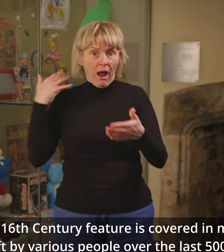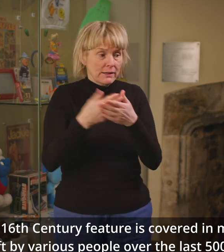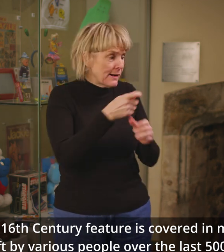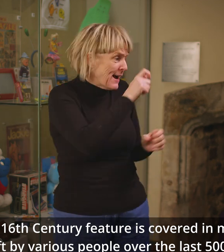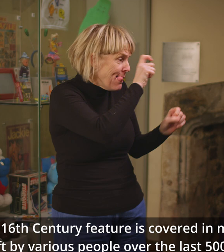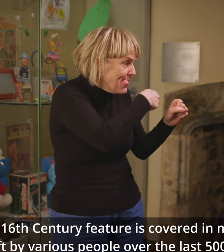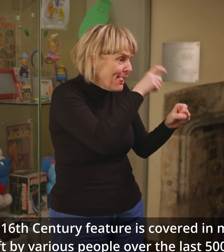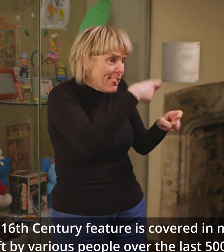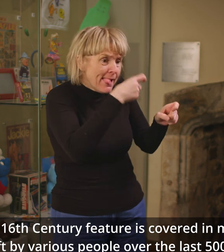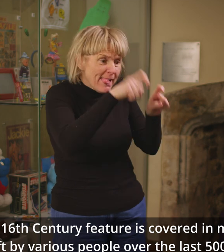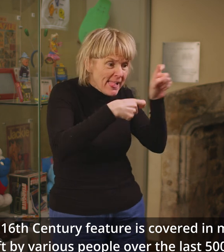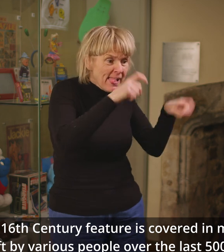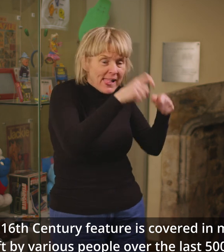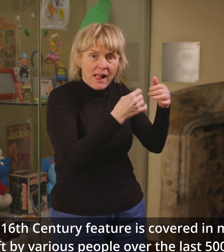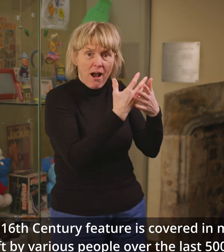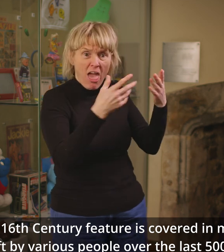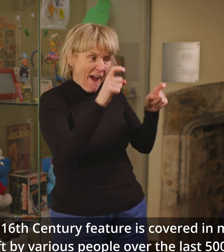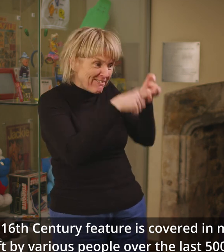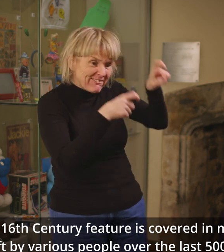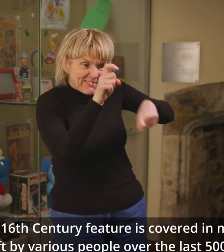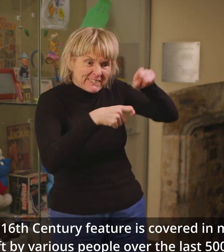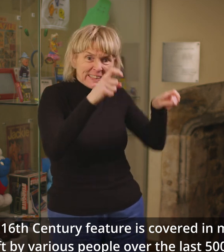various people over the last 500 years.